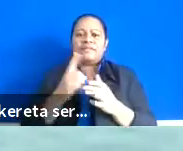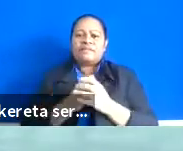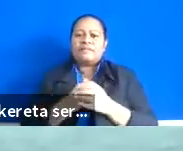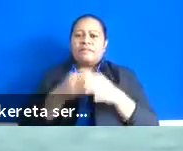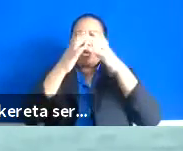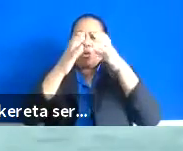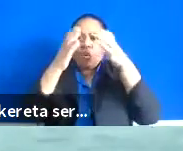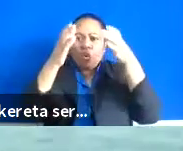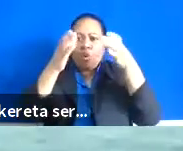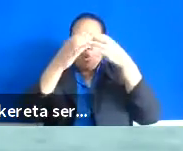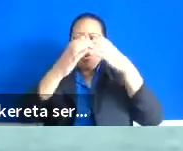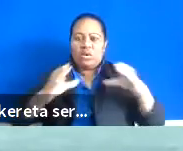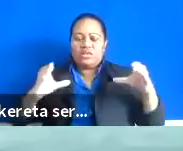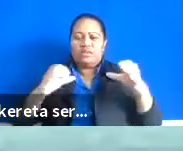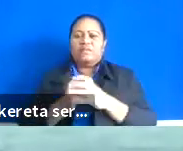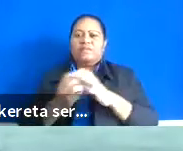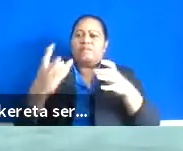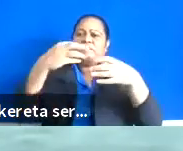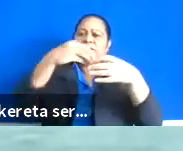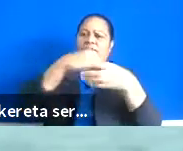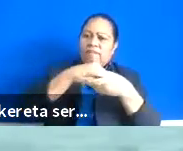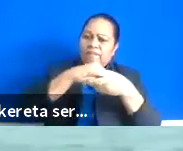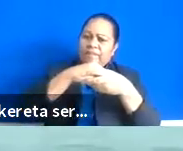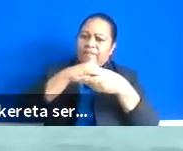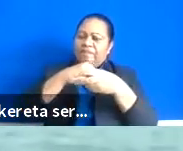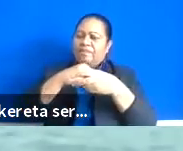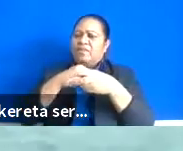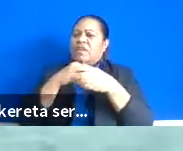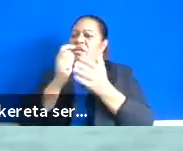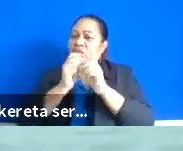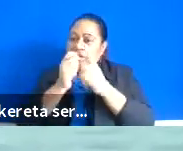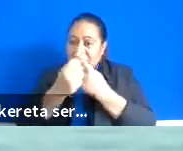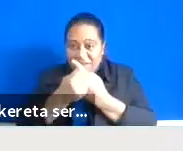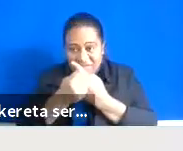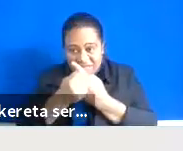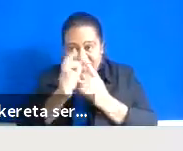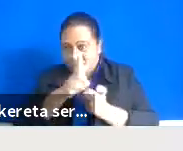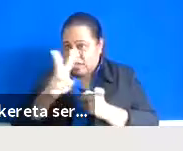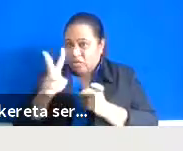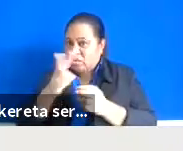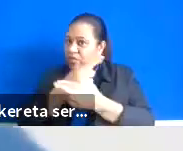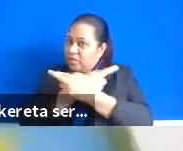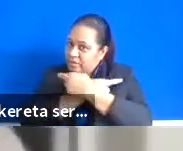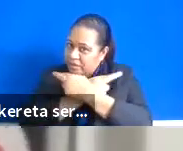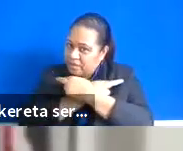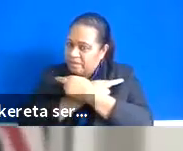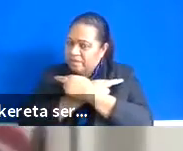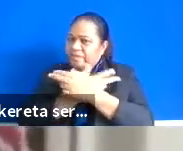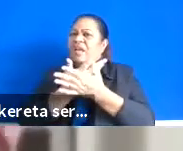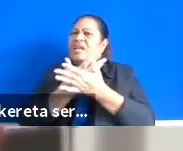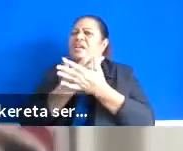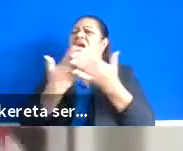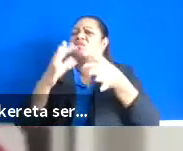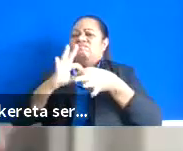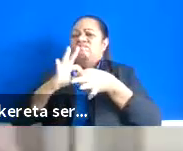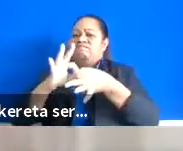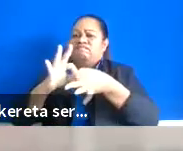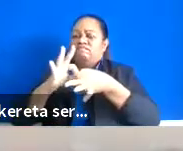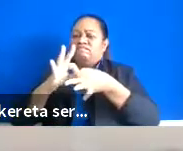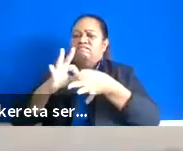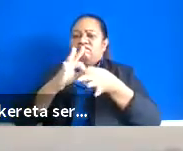indigenous peoples' traditional values of respect and their relationship with their finua,